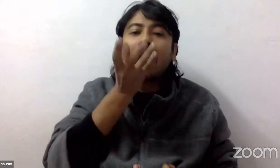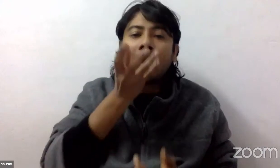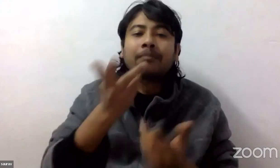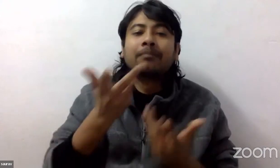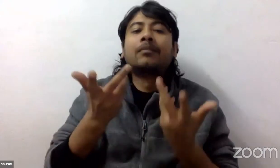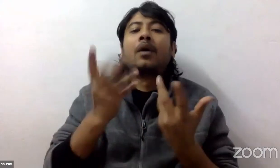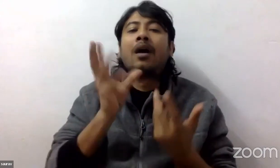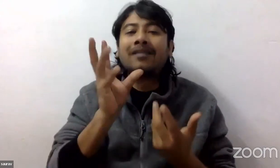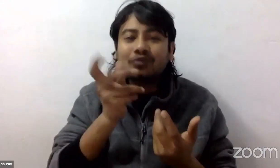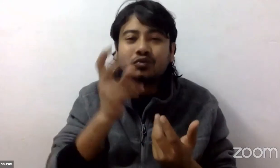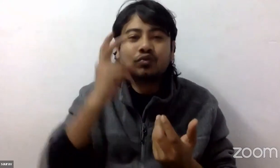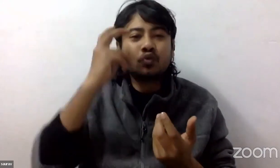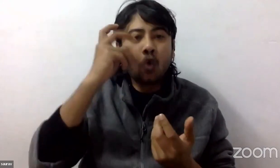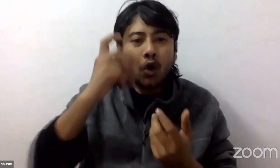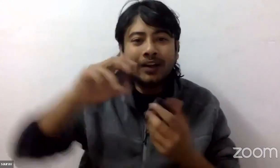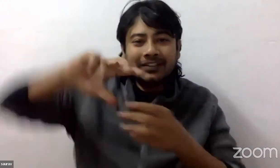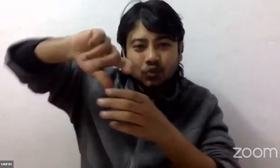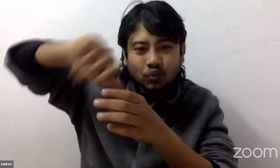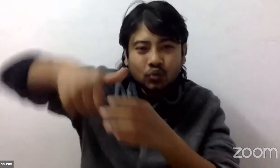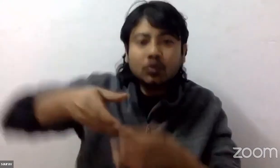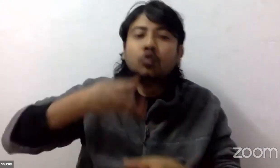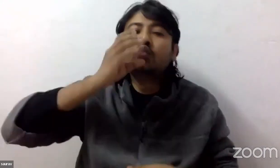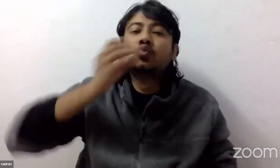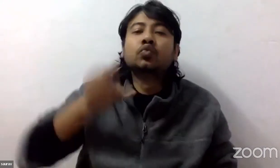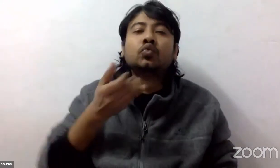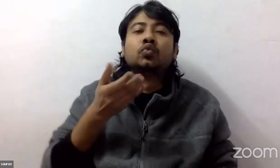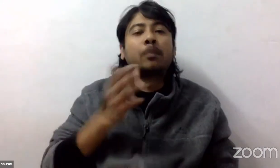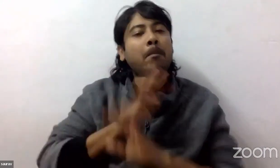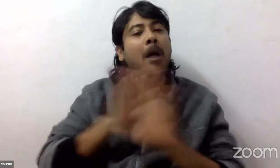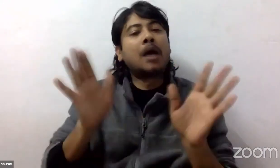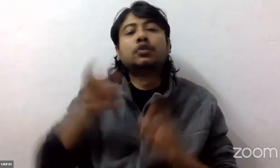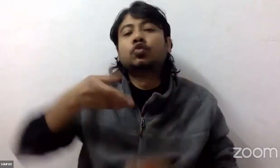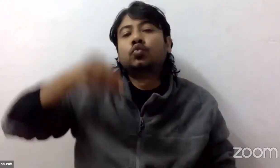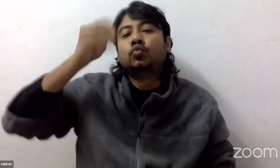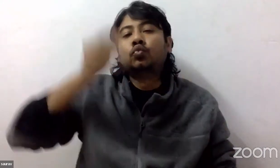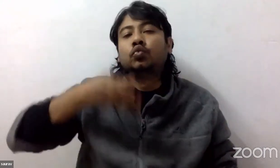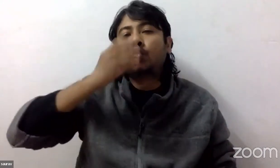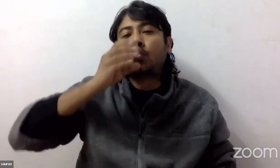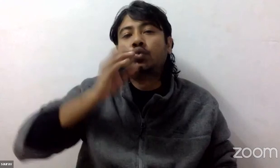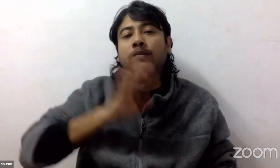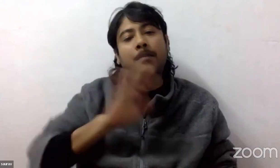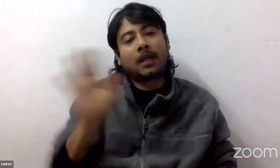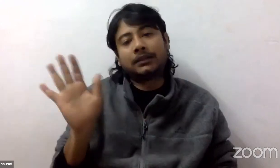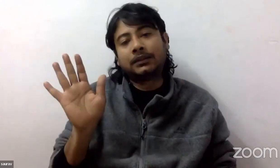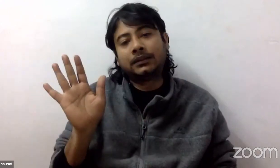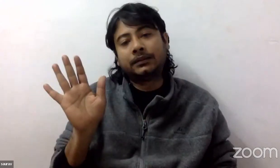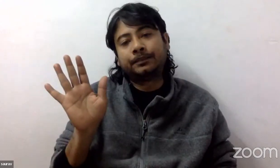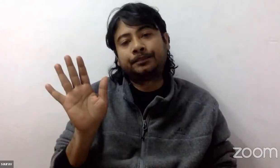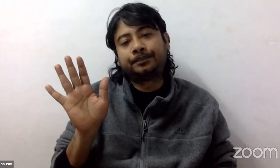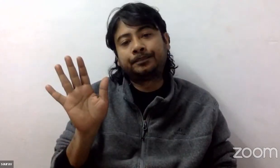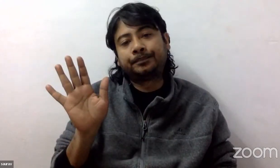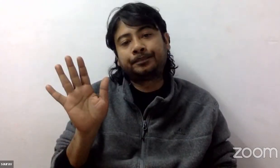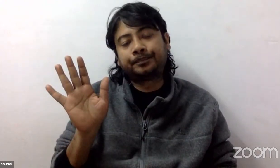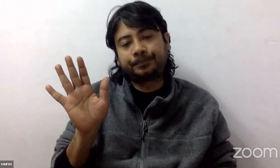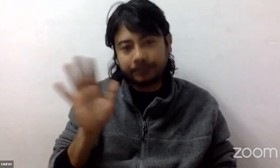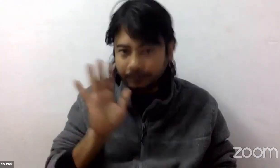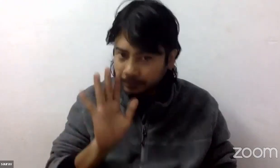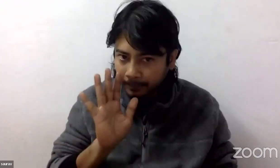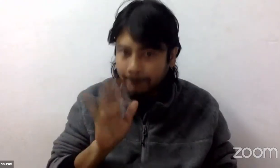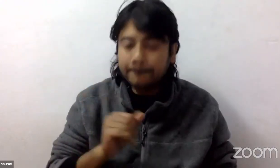Next level is fruits. So somebody will say that, okay, with the liquid will just get flushed out. I go to the toilet and